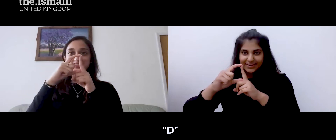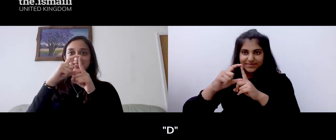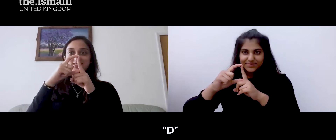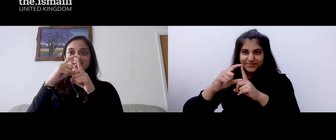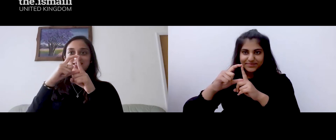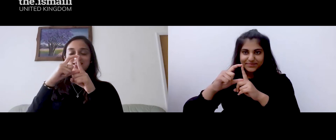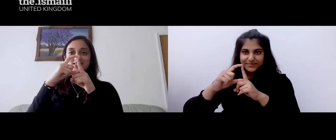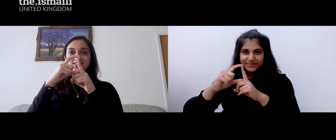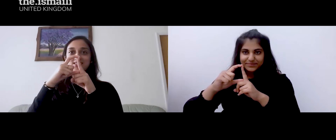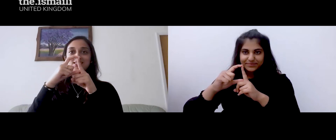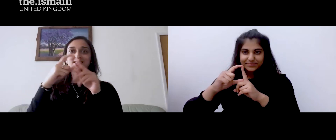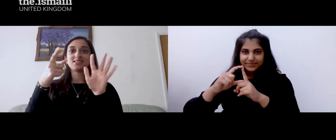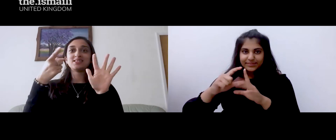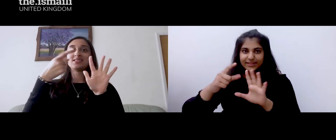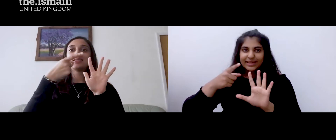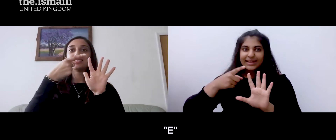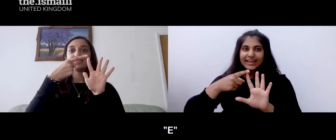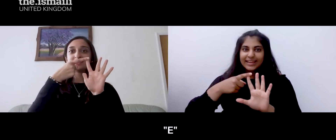D,